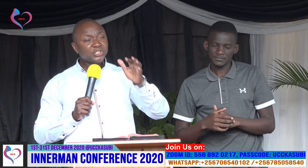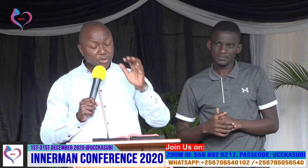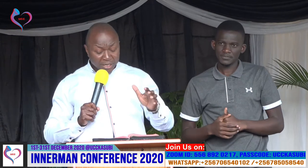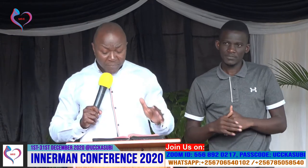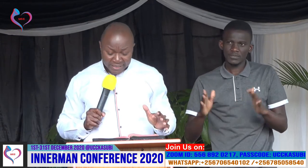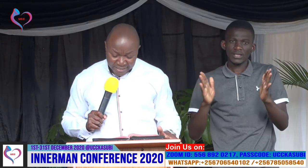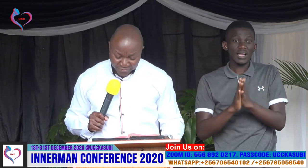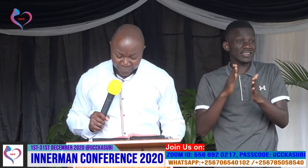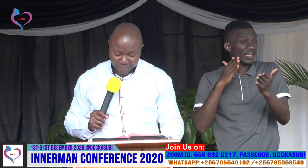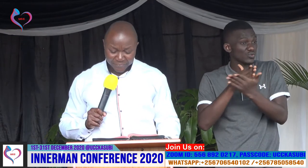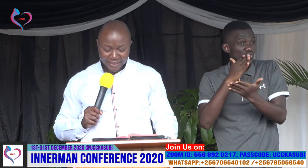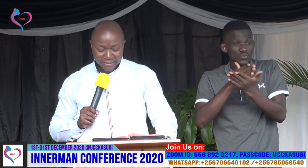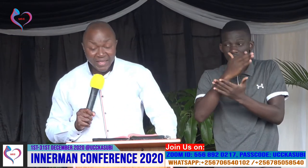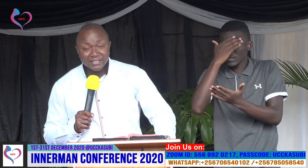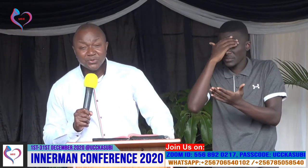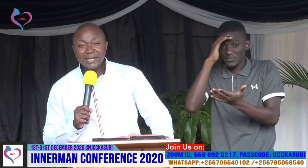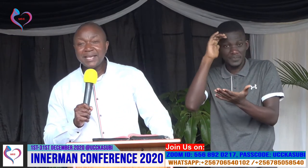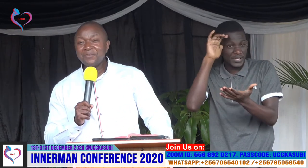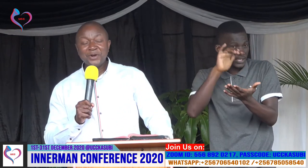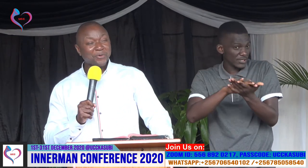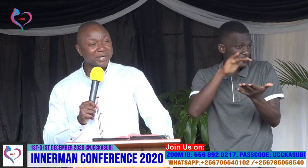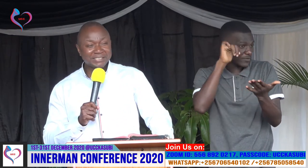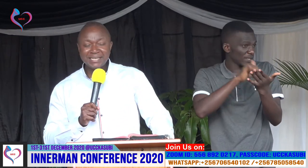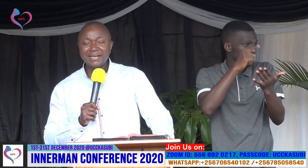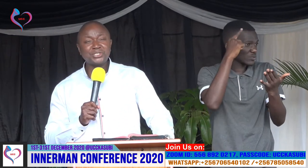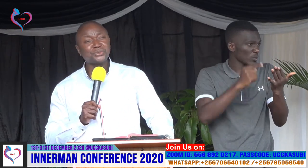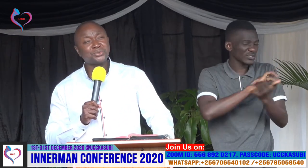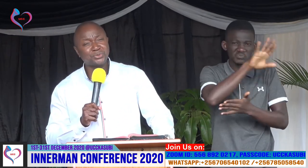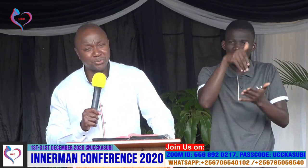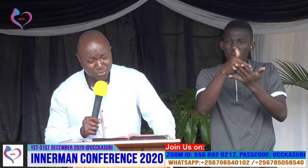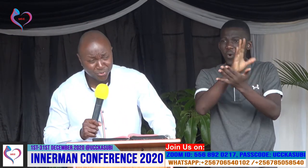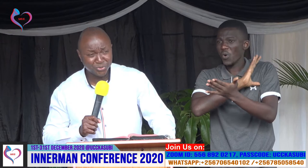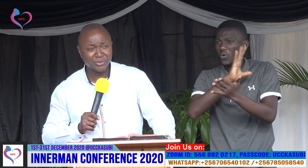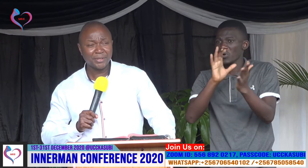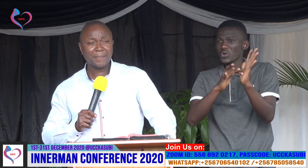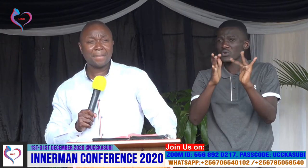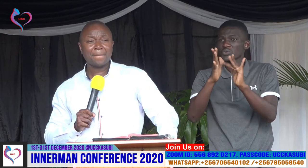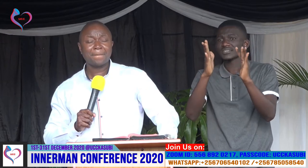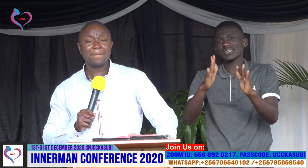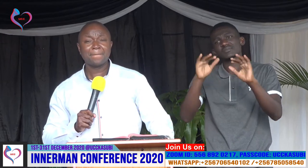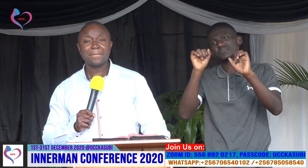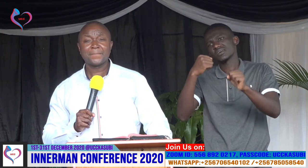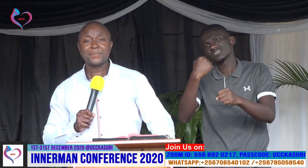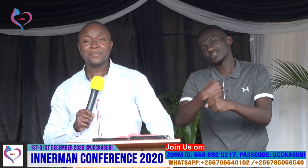And I truly believe that's what every Christian should do.